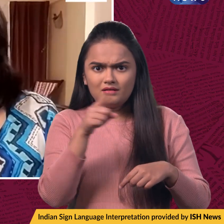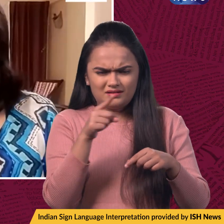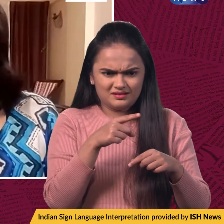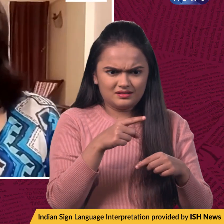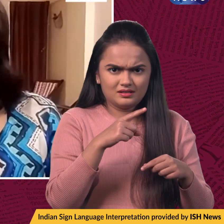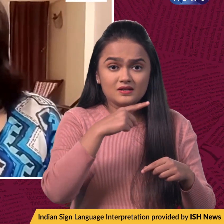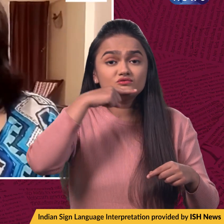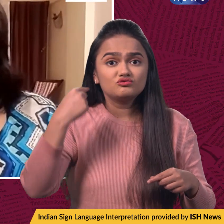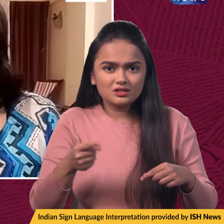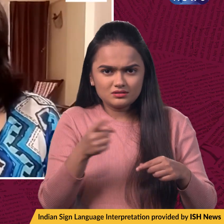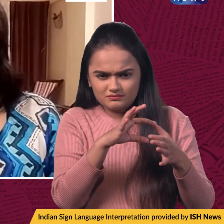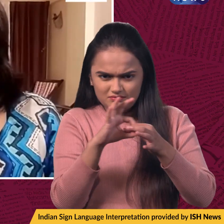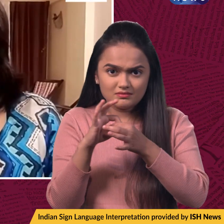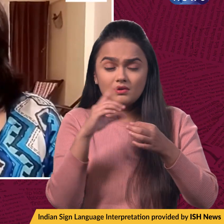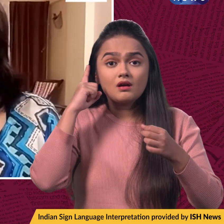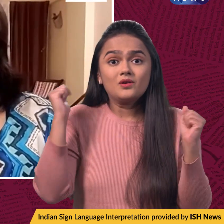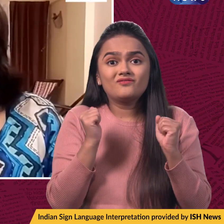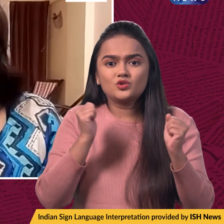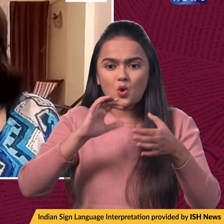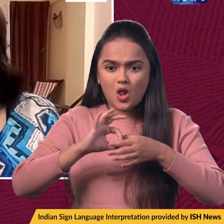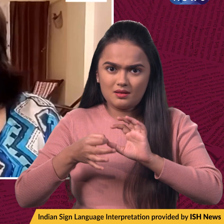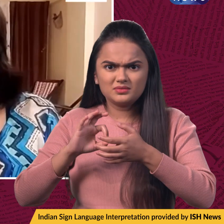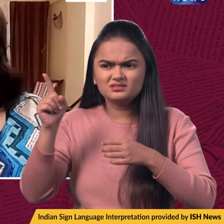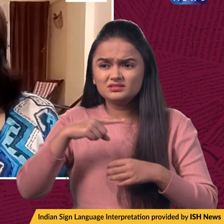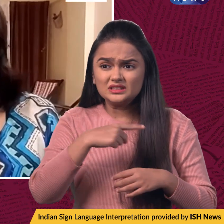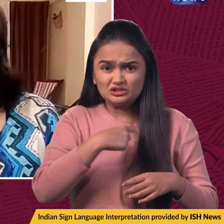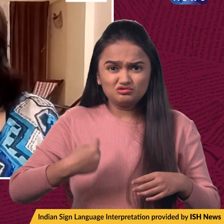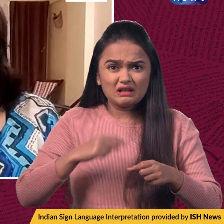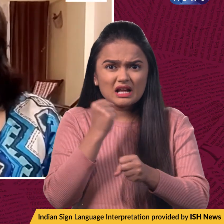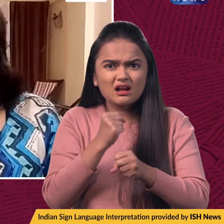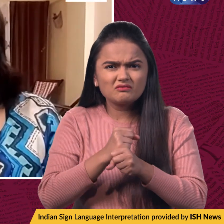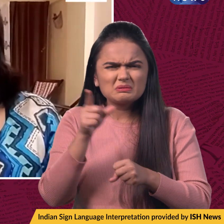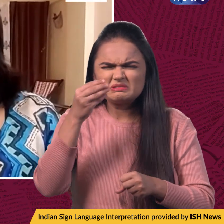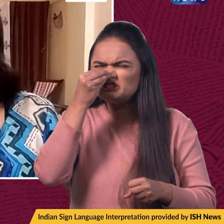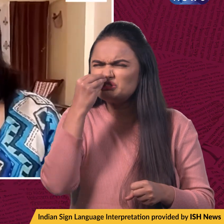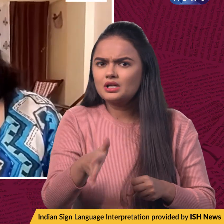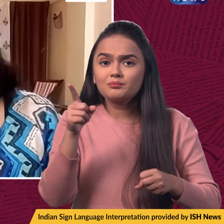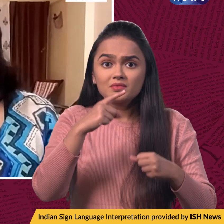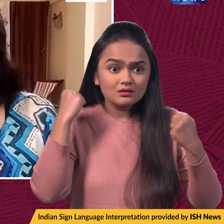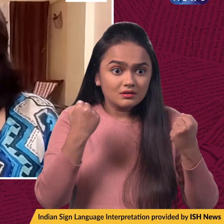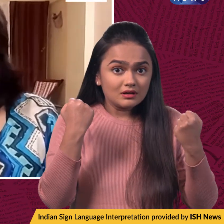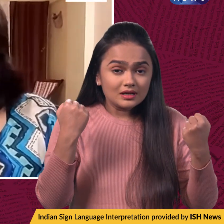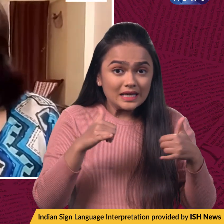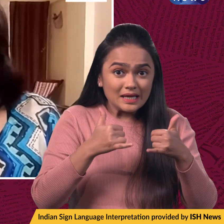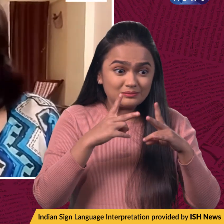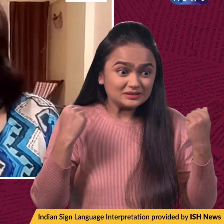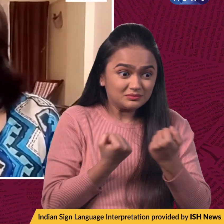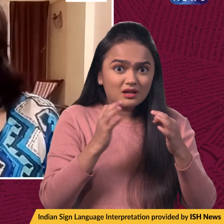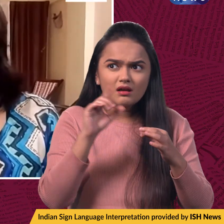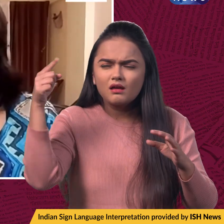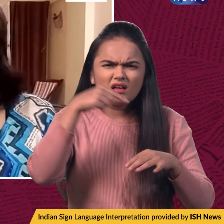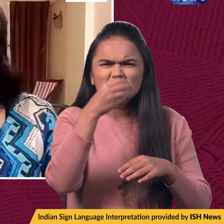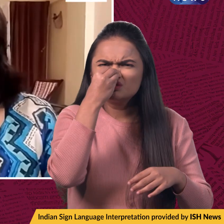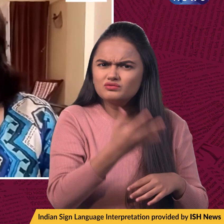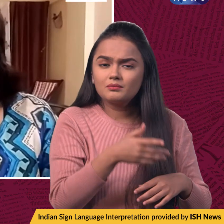Russia's partnership at the start of the Winter Olympics, saying the Chinese government was bringing shame to the spirit of the Games. Now, China